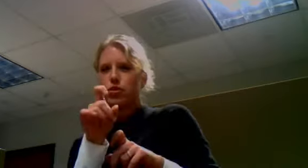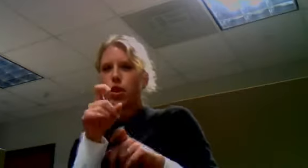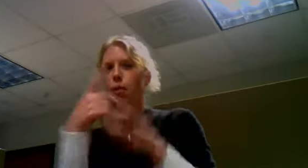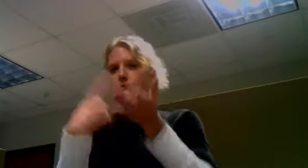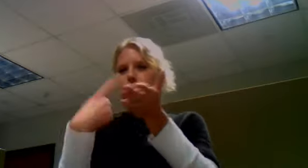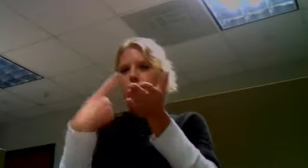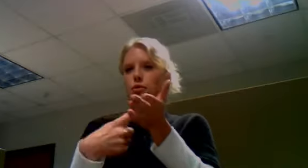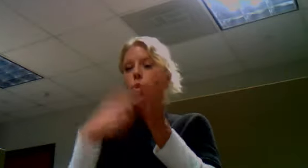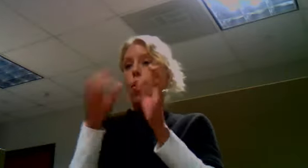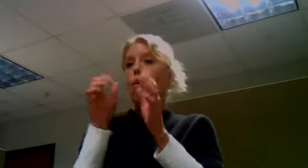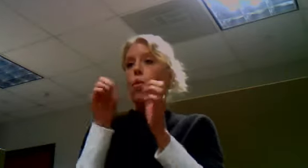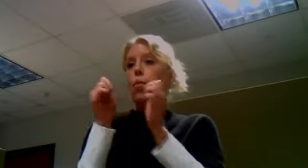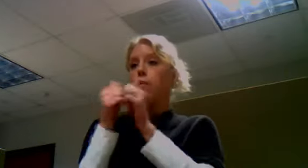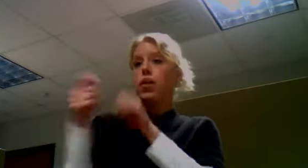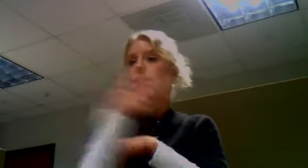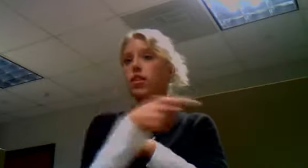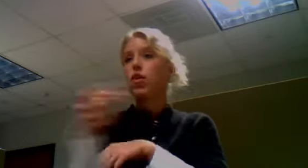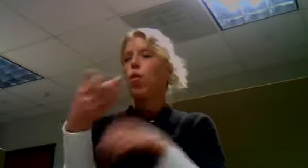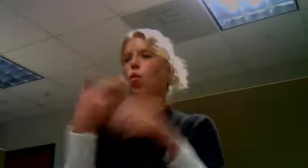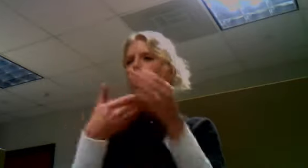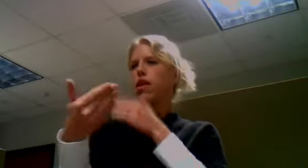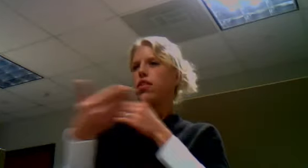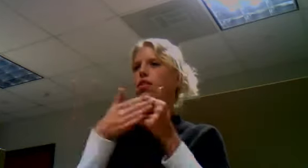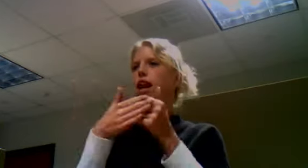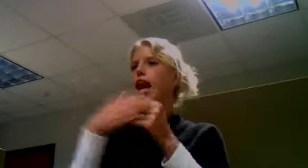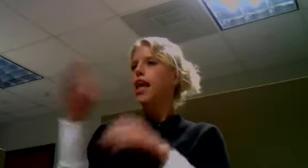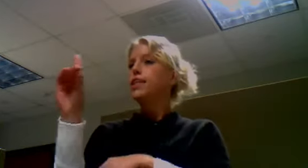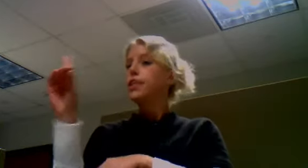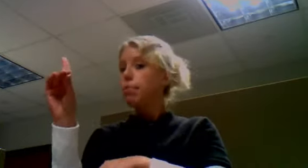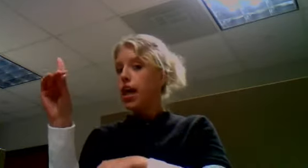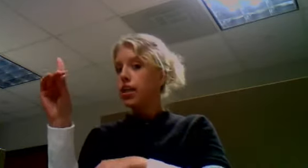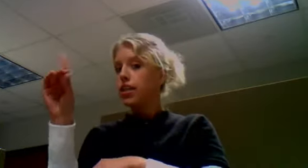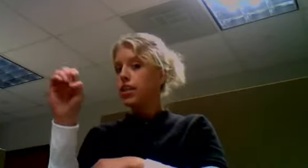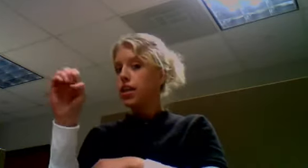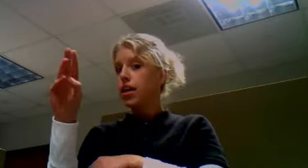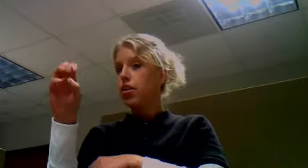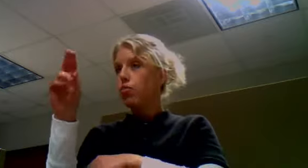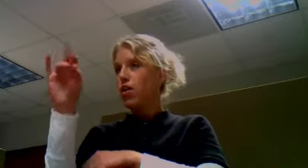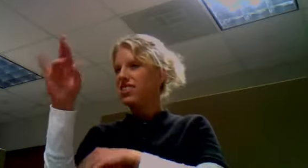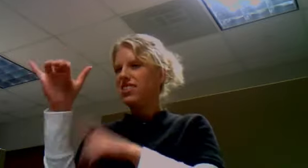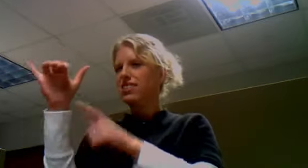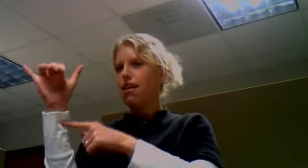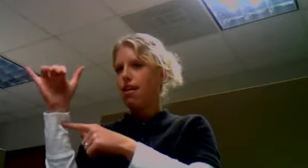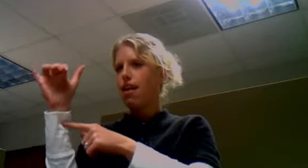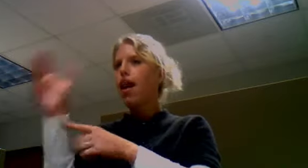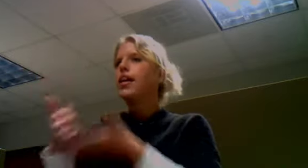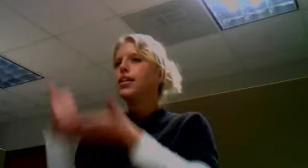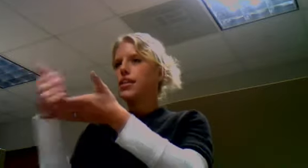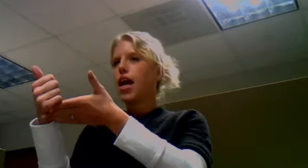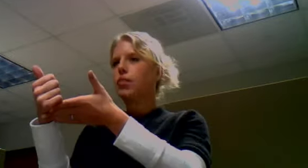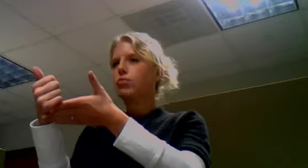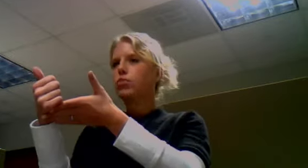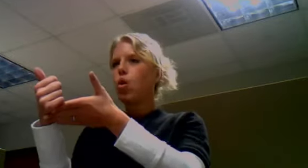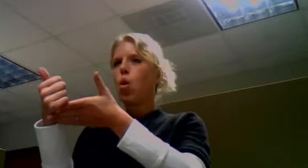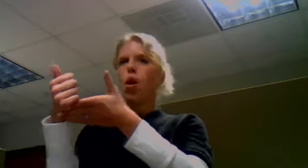is whether or not democracy has helped or has hindered economic growth. You may say this